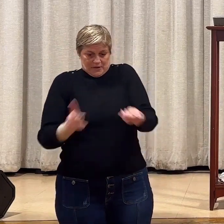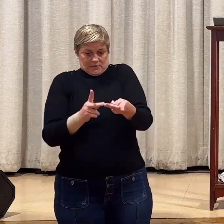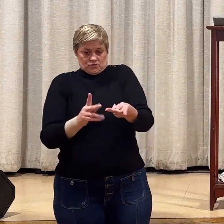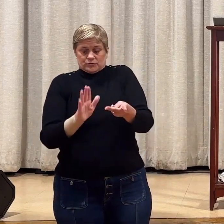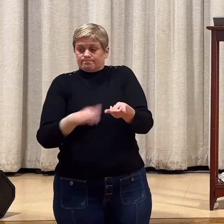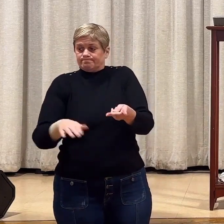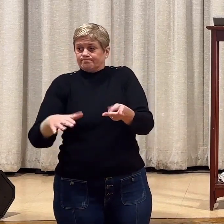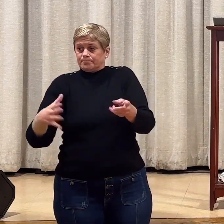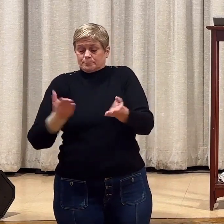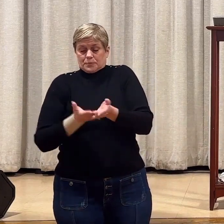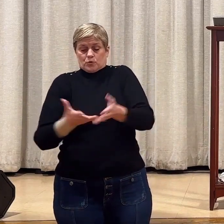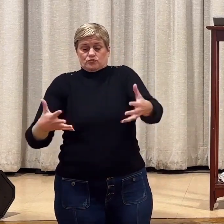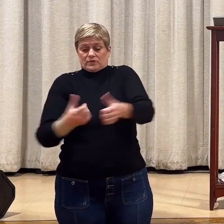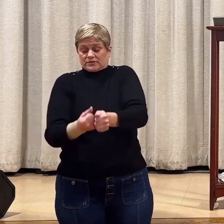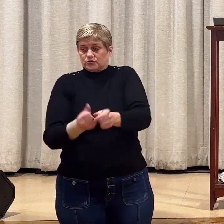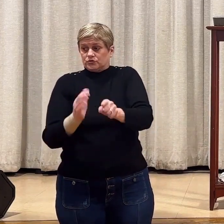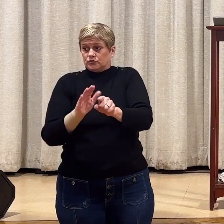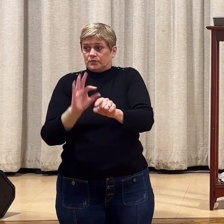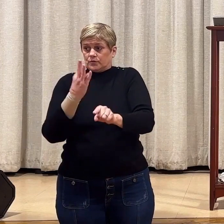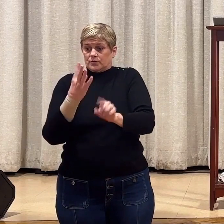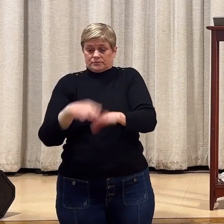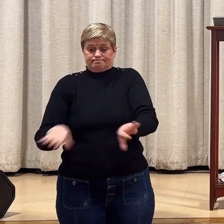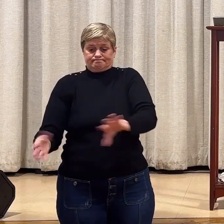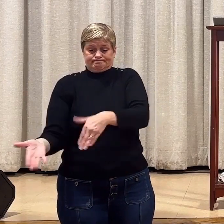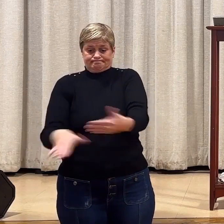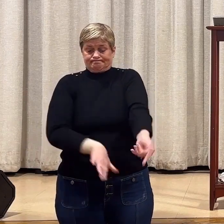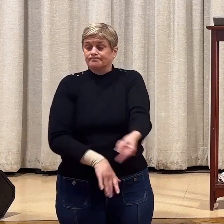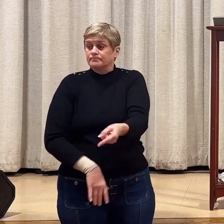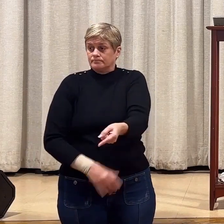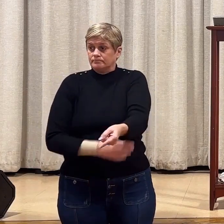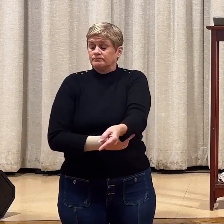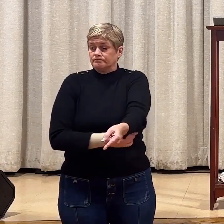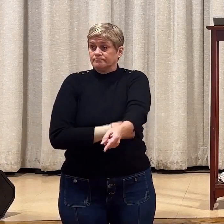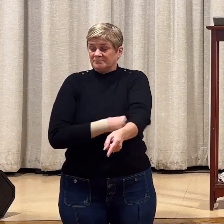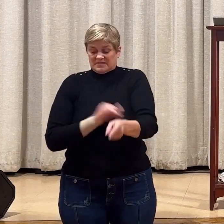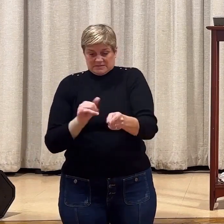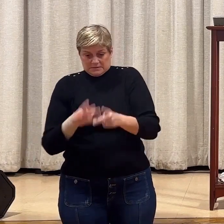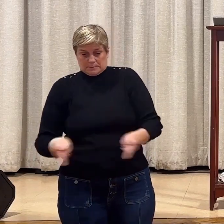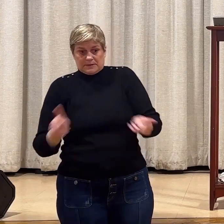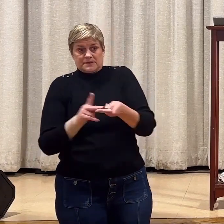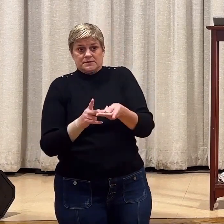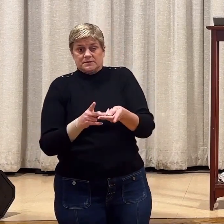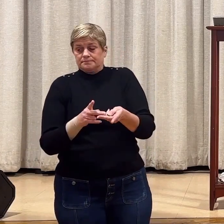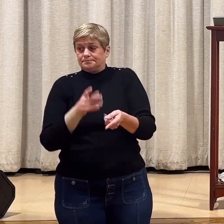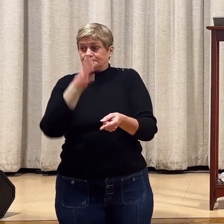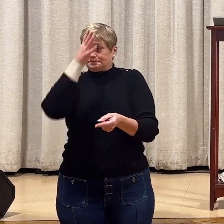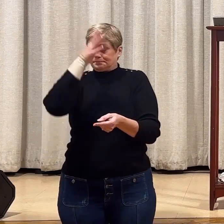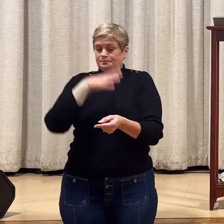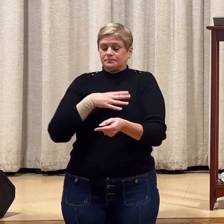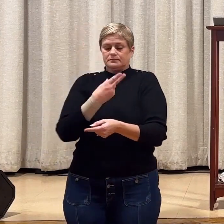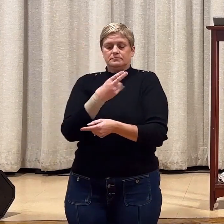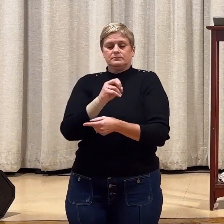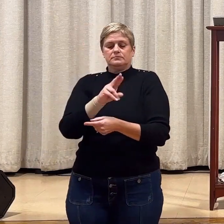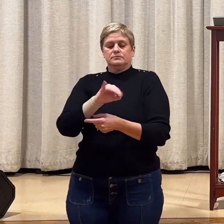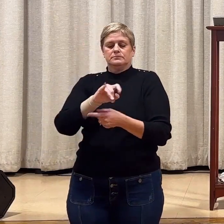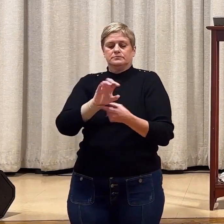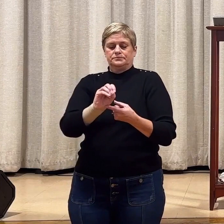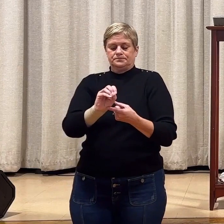passing that the boat crashed and his four children died. And Horatio, at that moment,